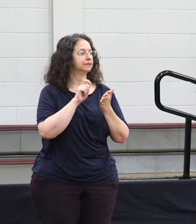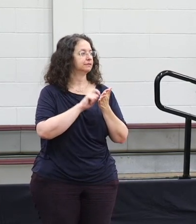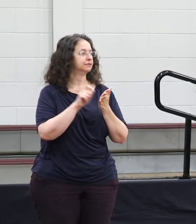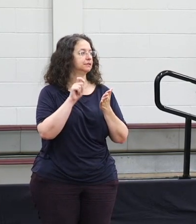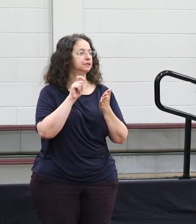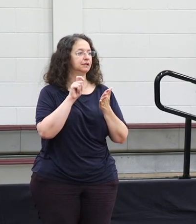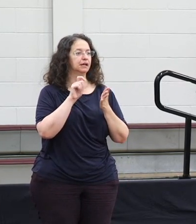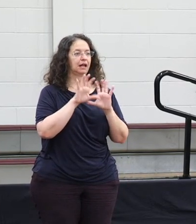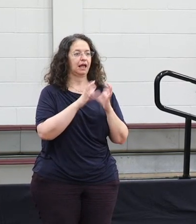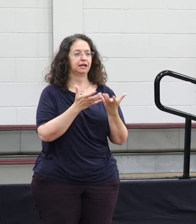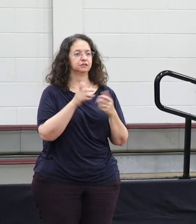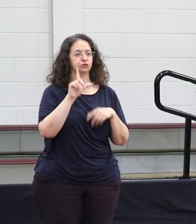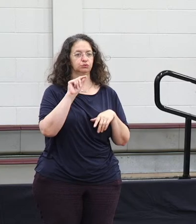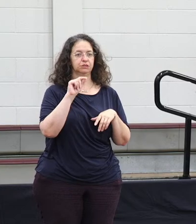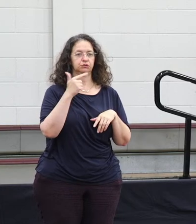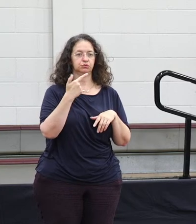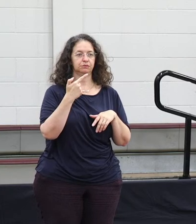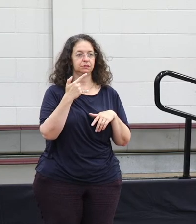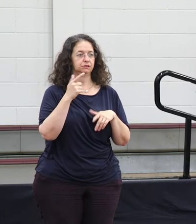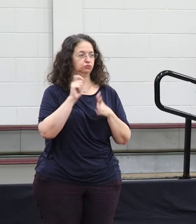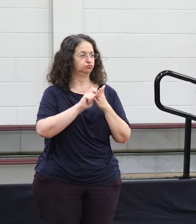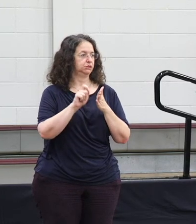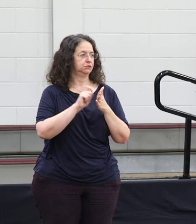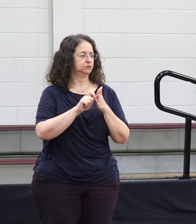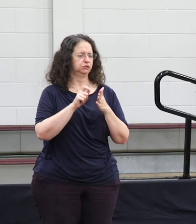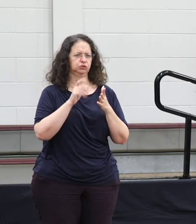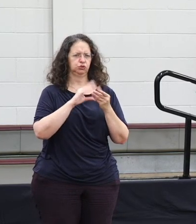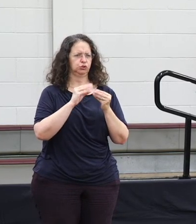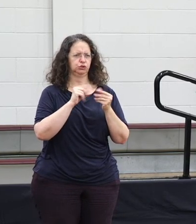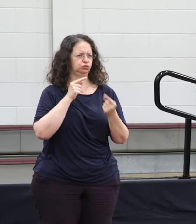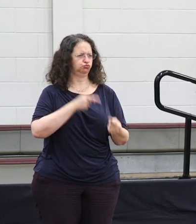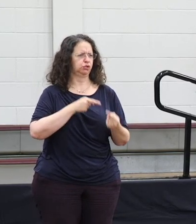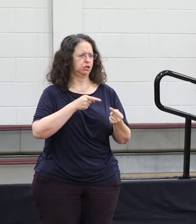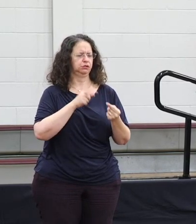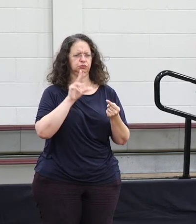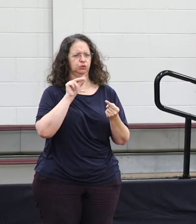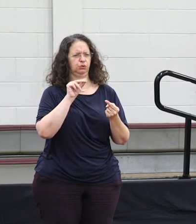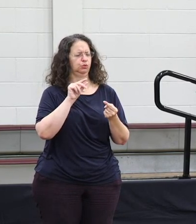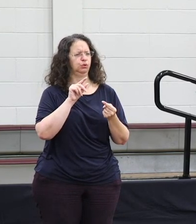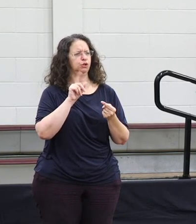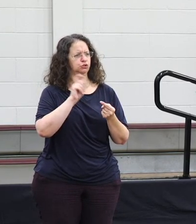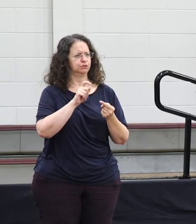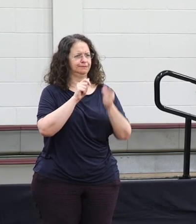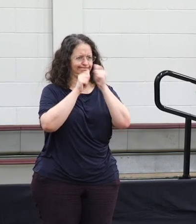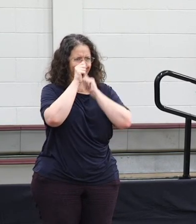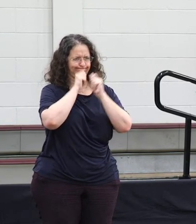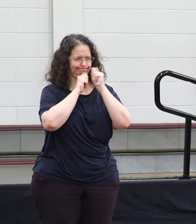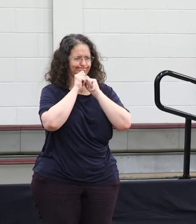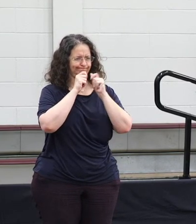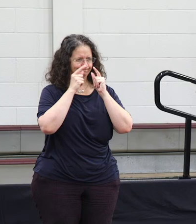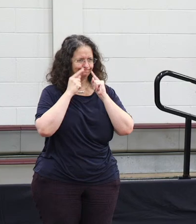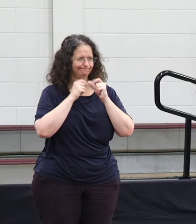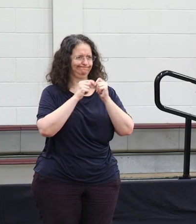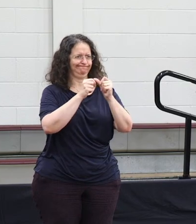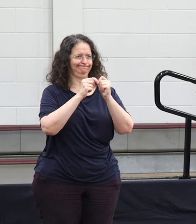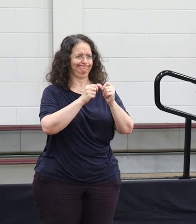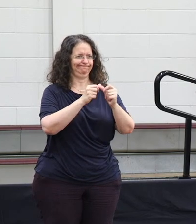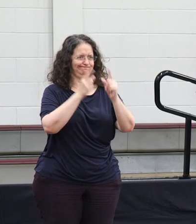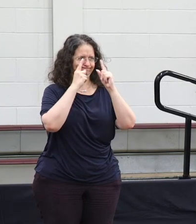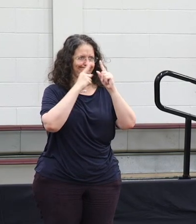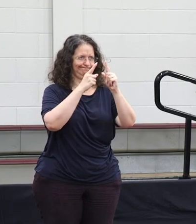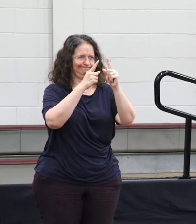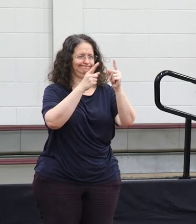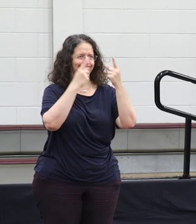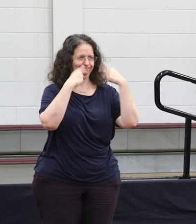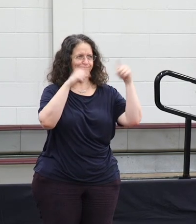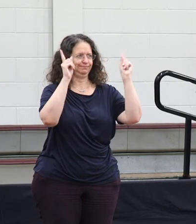2021 is written, it should not be a story of struggle, but it should be a story of resilience and perseverance, because that's what you